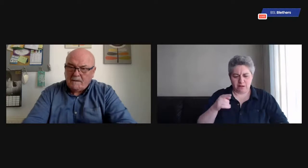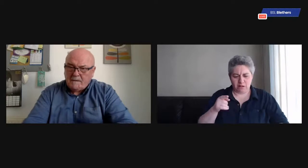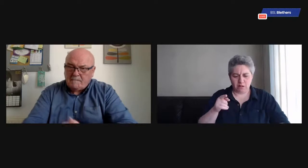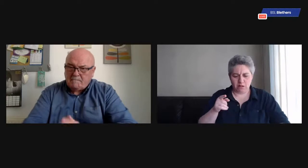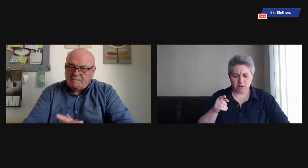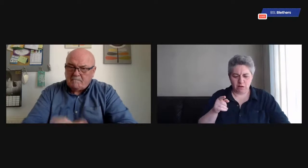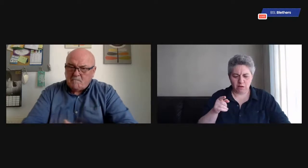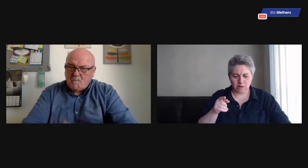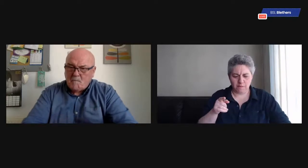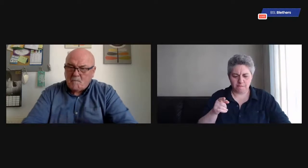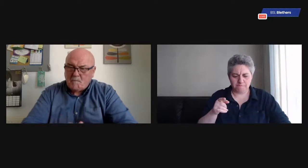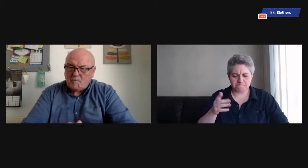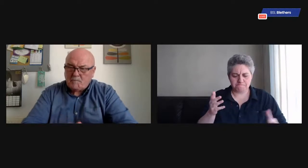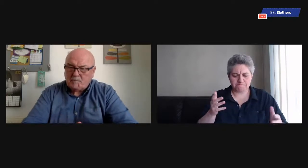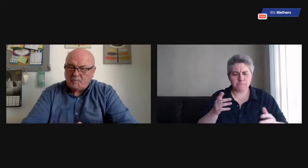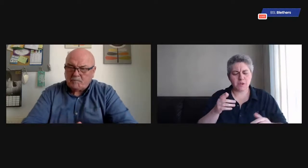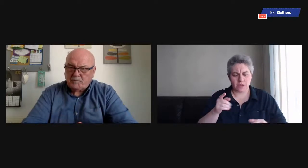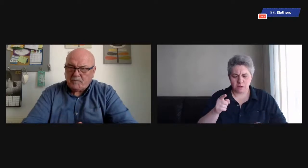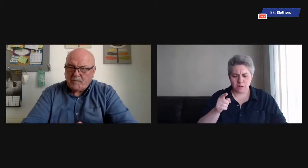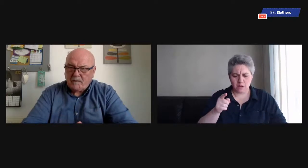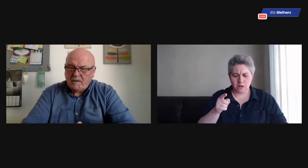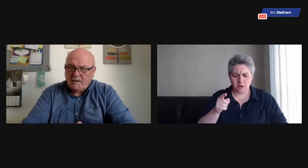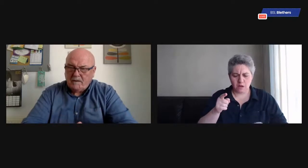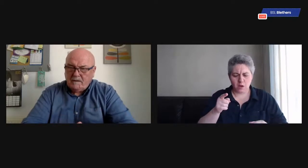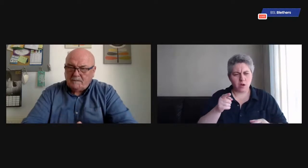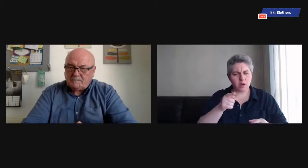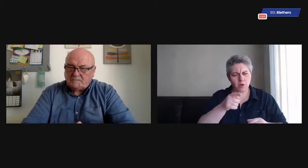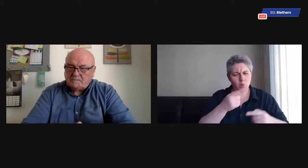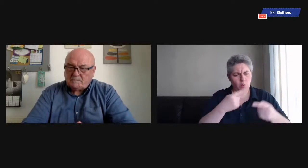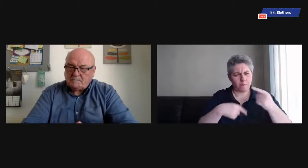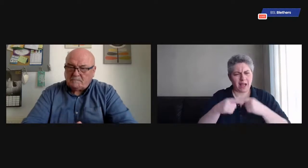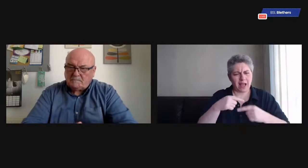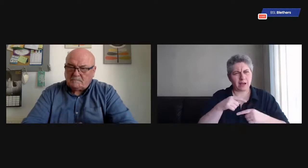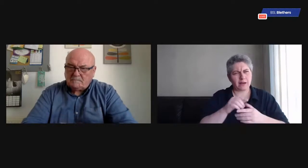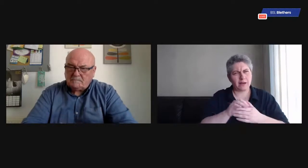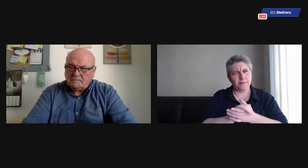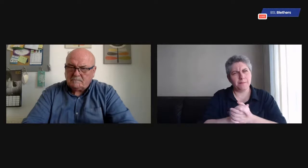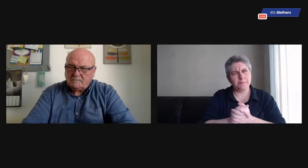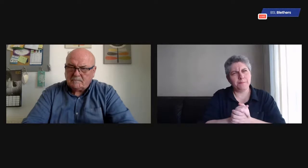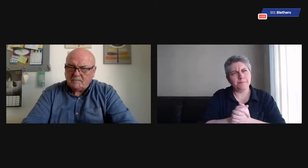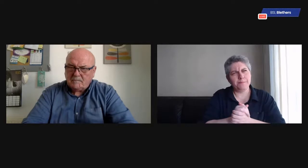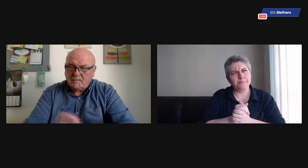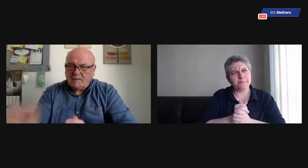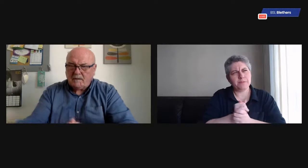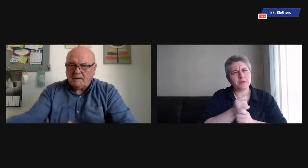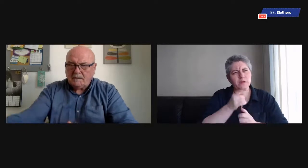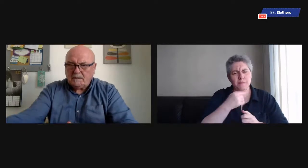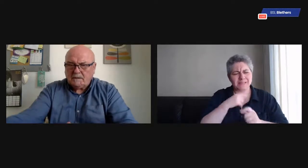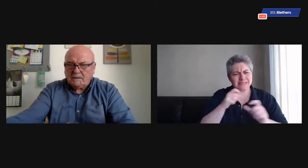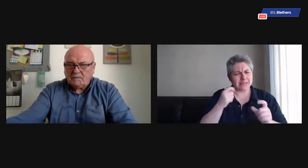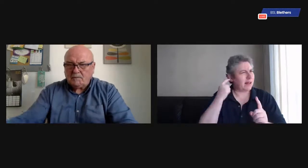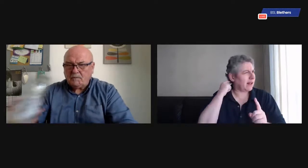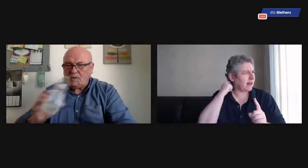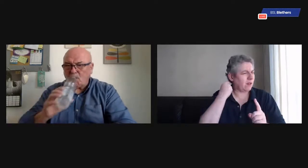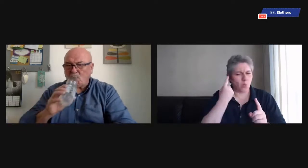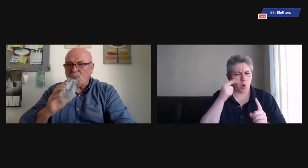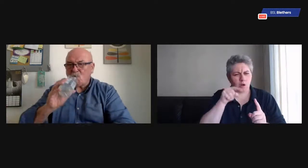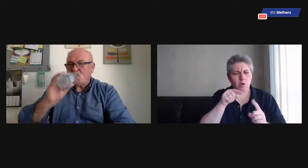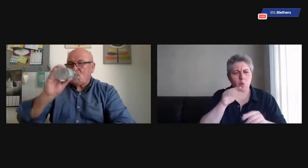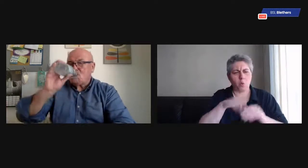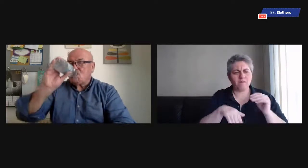empowered and felt they've understood. Could we go back to, let me